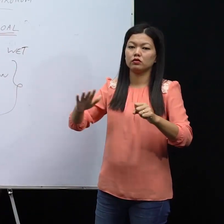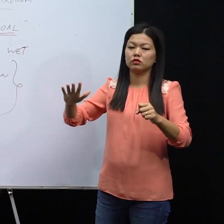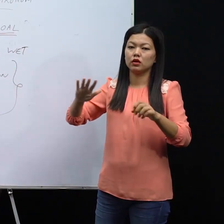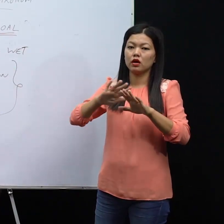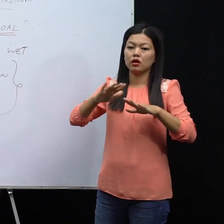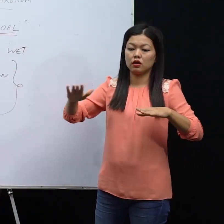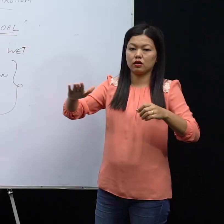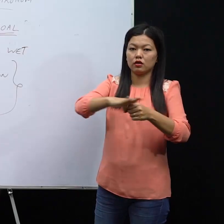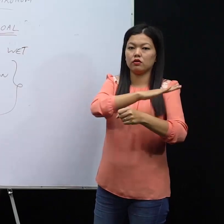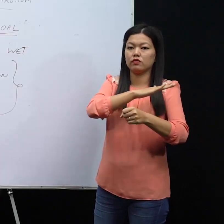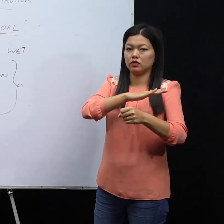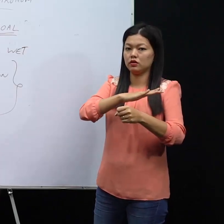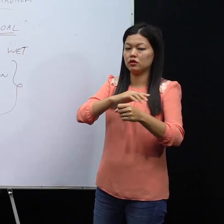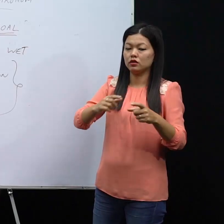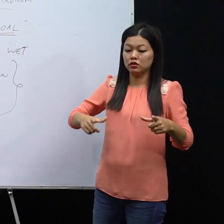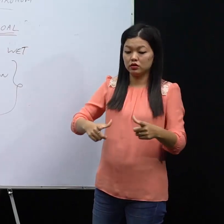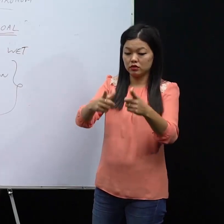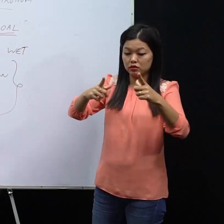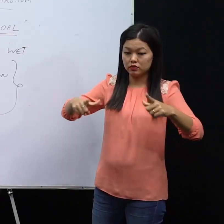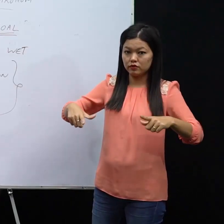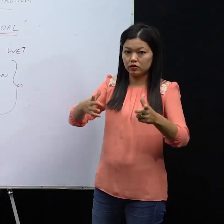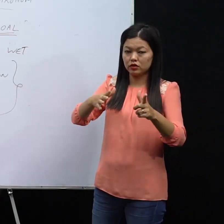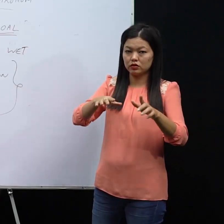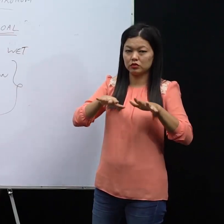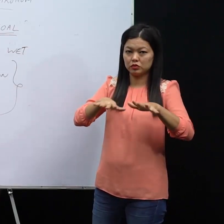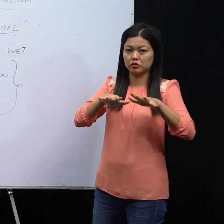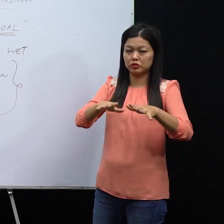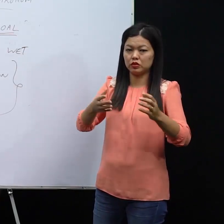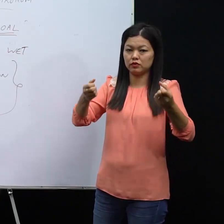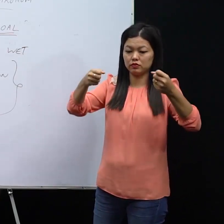or inside the soil. So now over the time, what happens is that